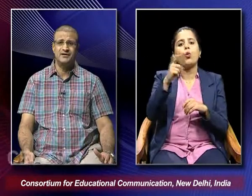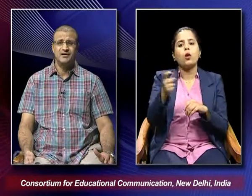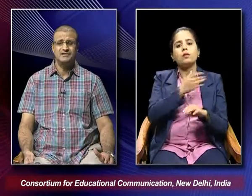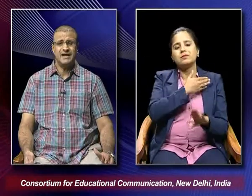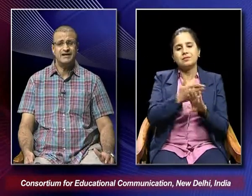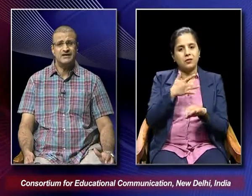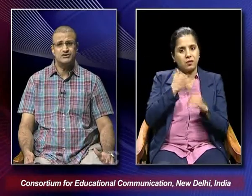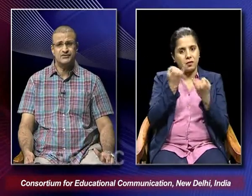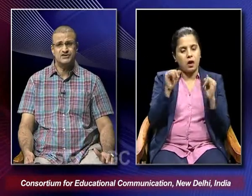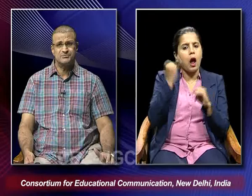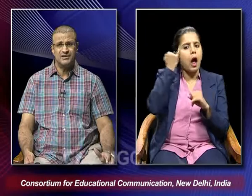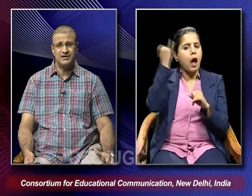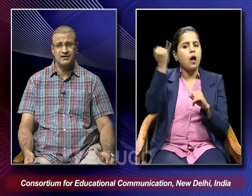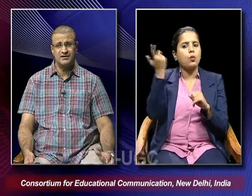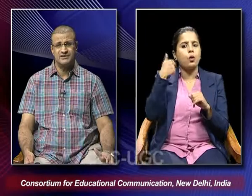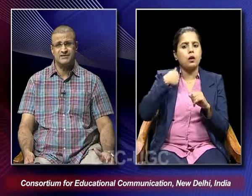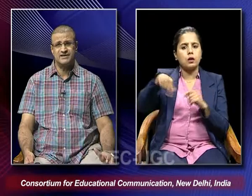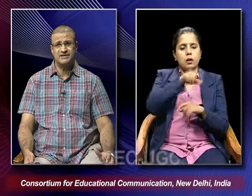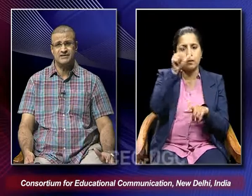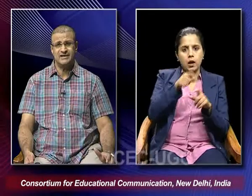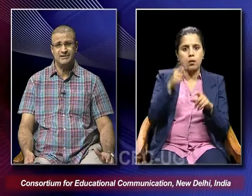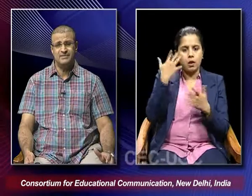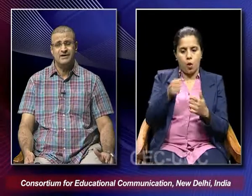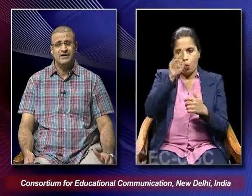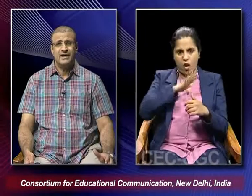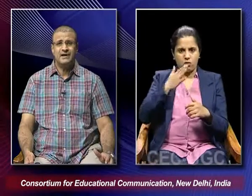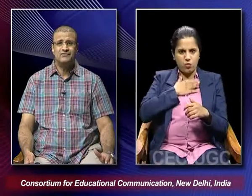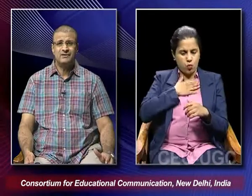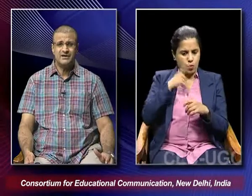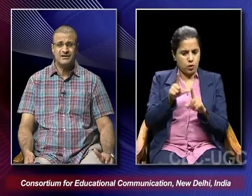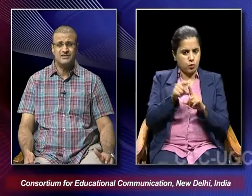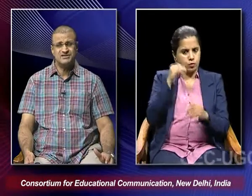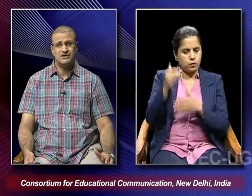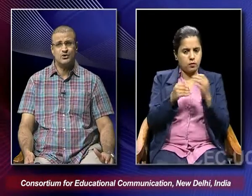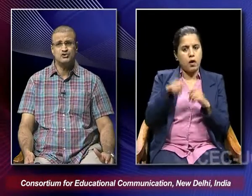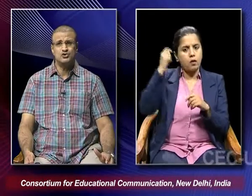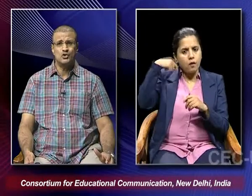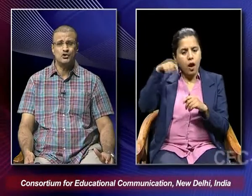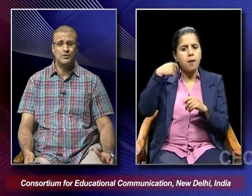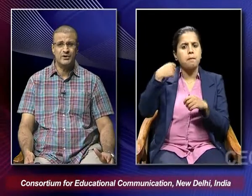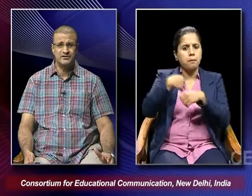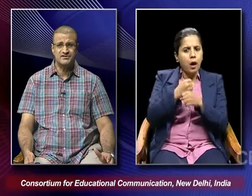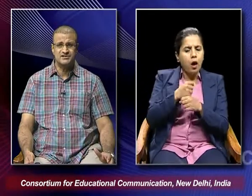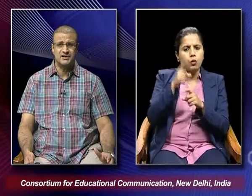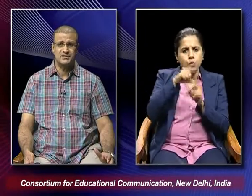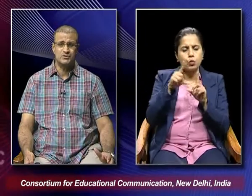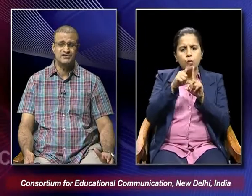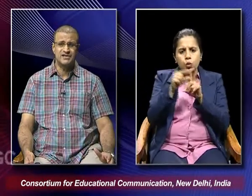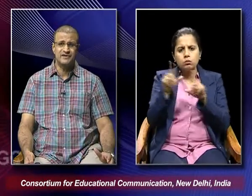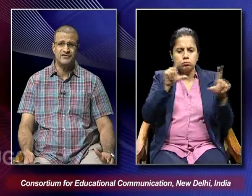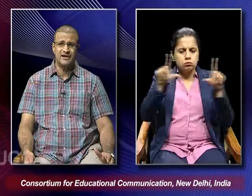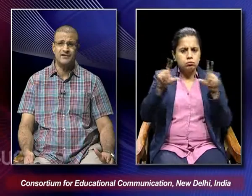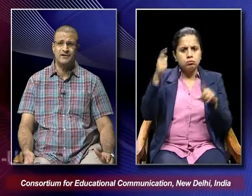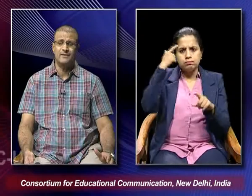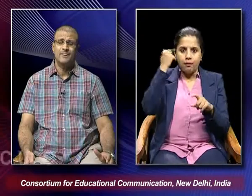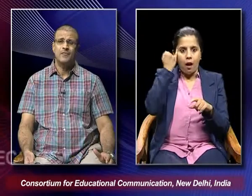the ideas of nation building they were there at that time, and filmmakers they also contributed this to this kind